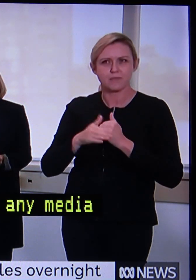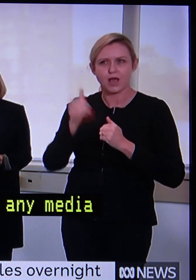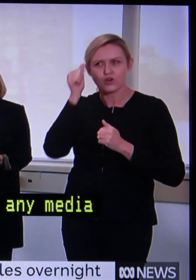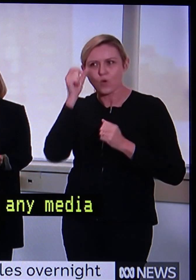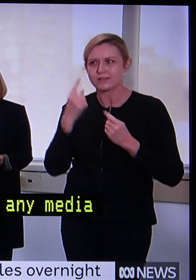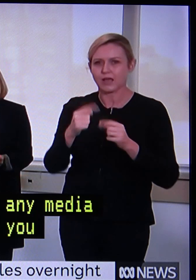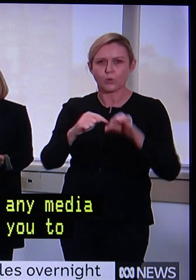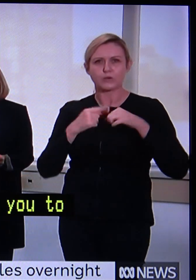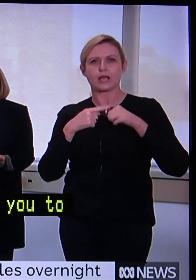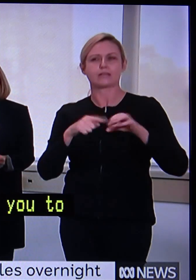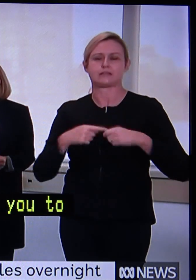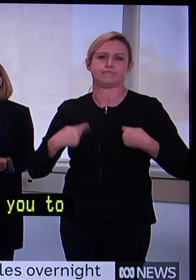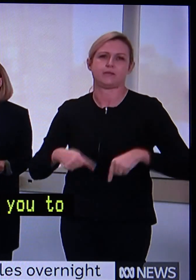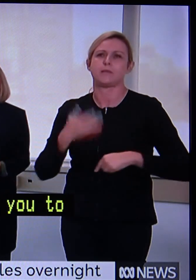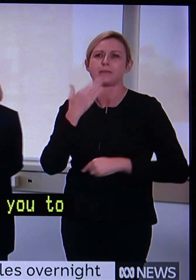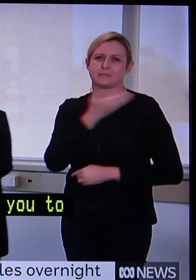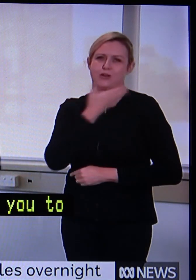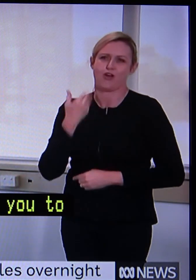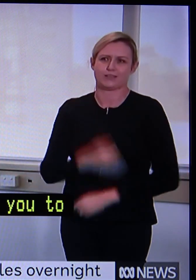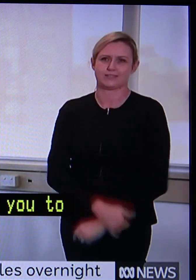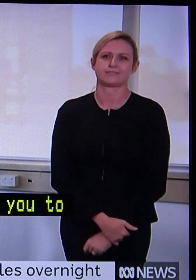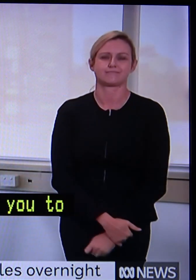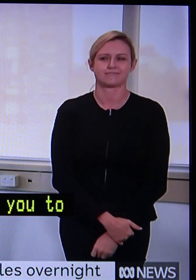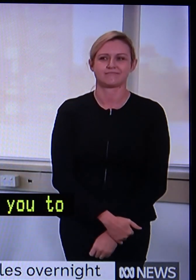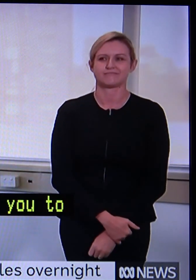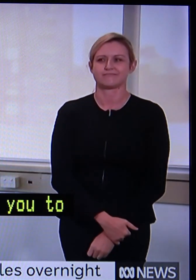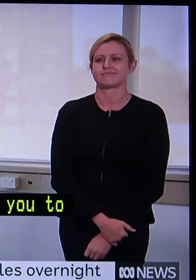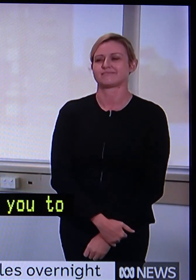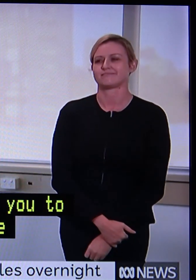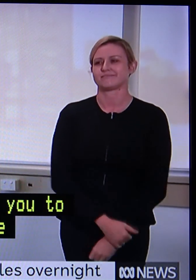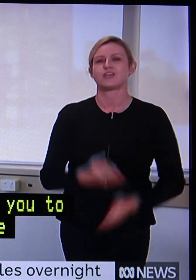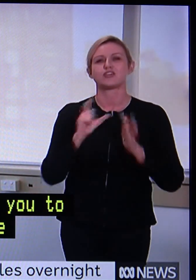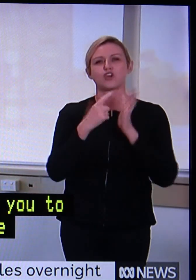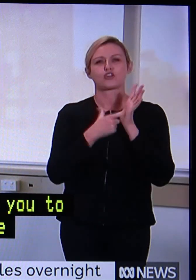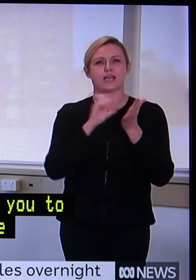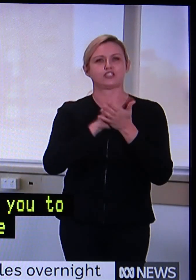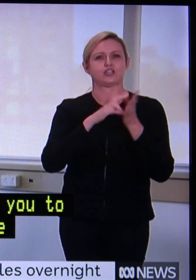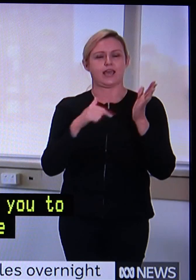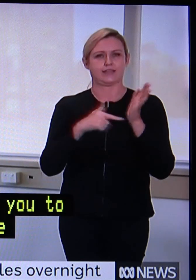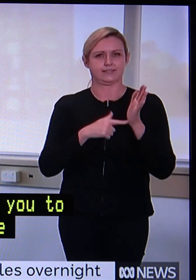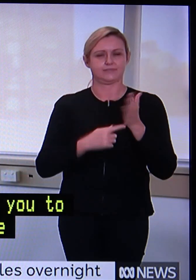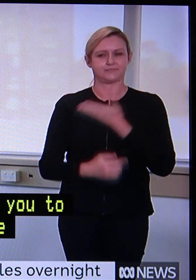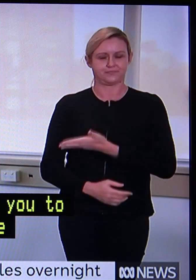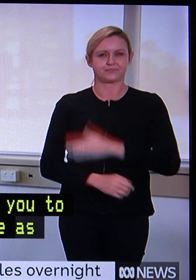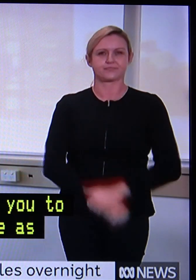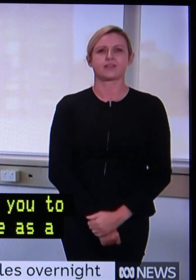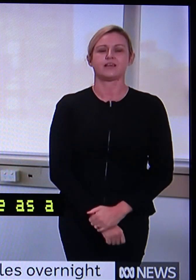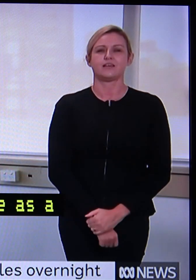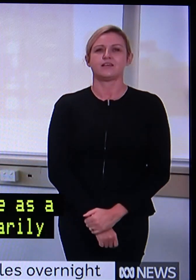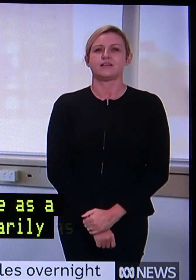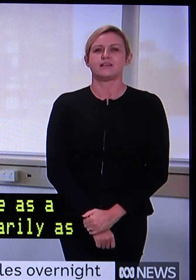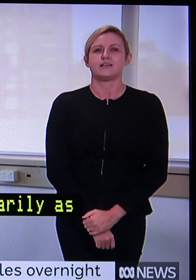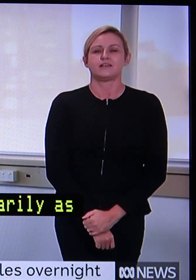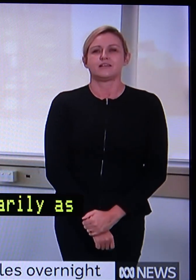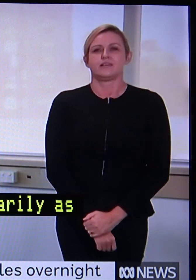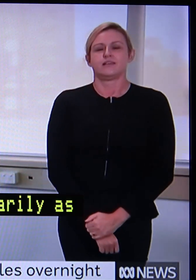press conferences. So just, yeah, be kind. Dr. Chant. Firstly, can I echo the Minister's appreciation to